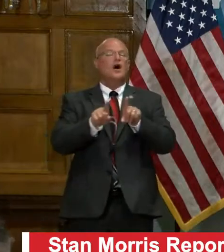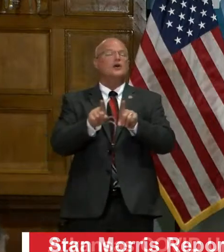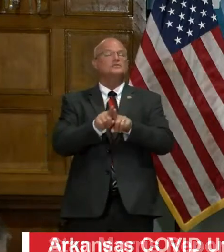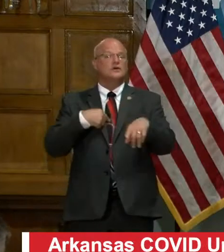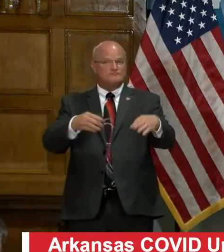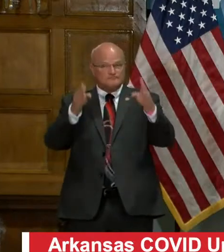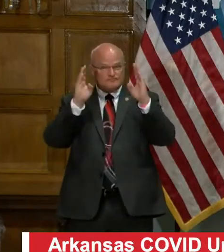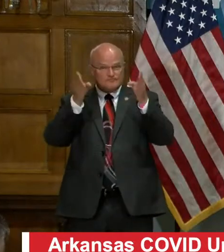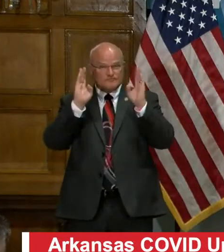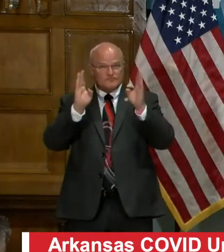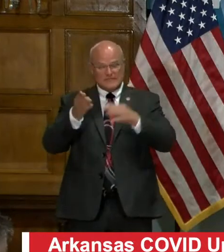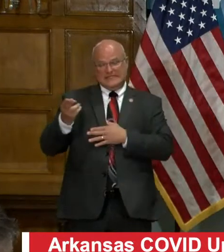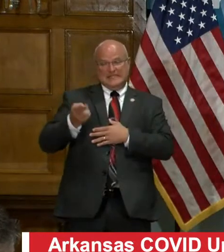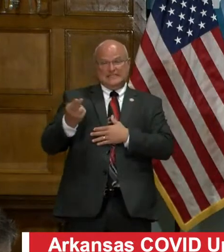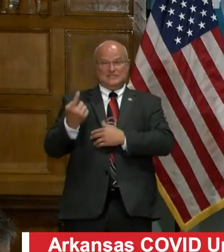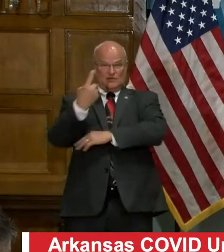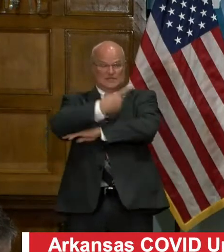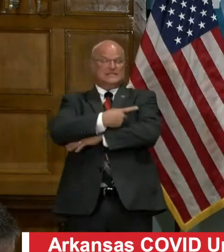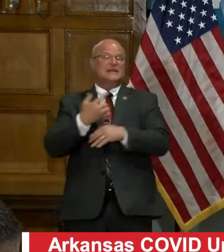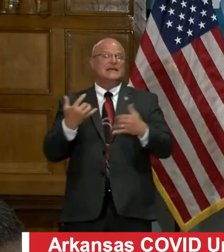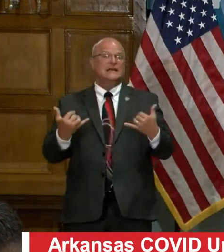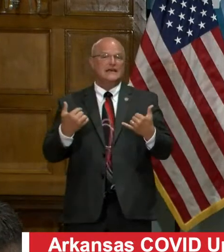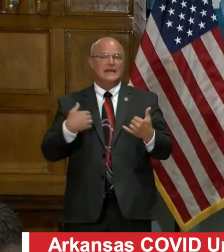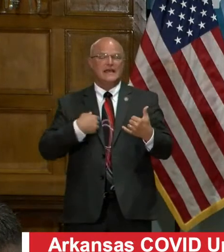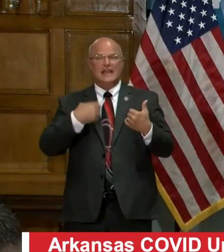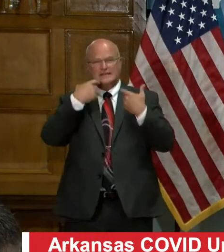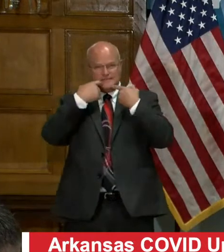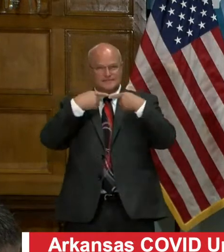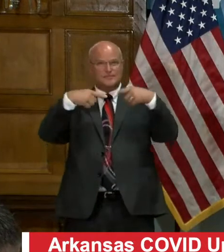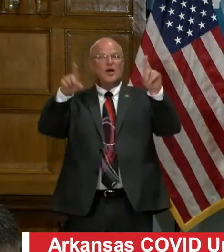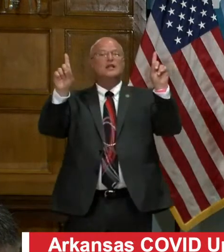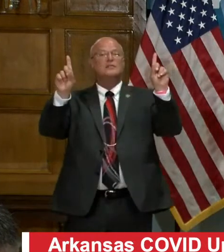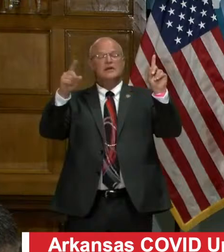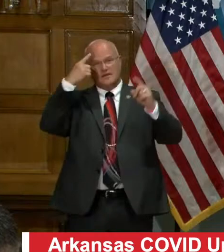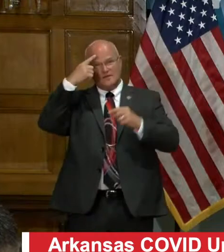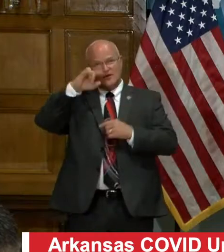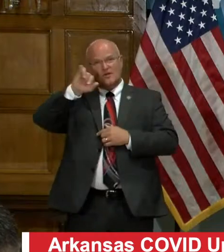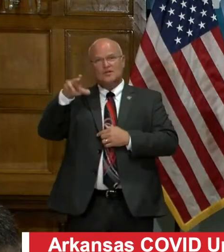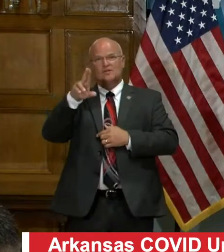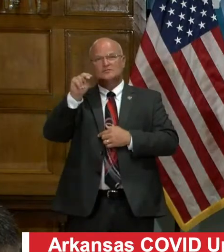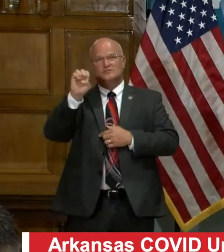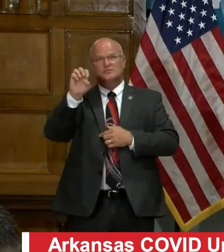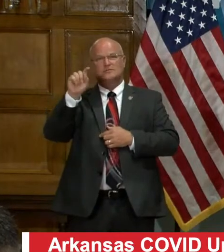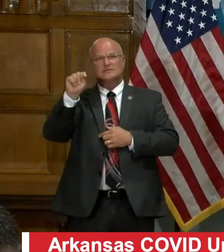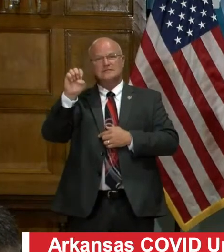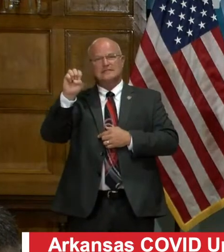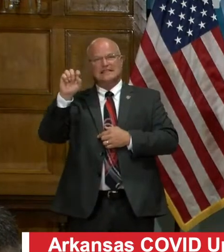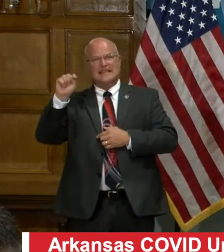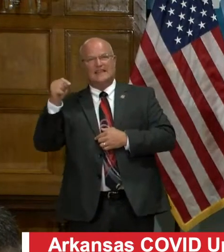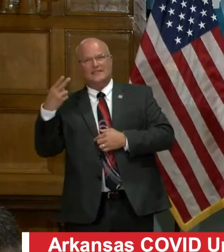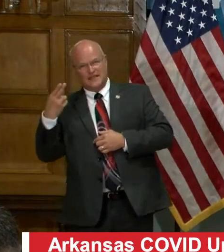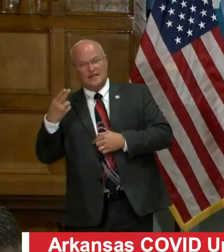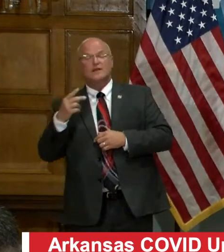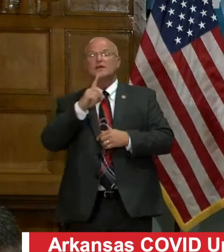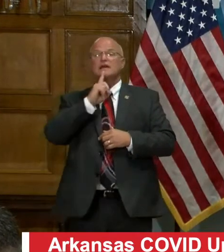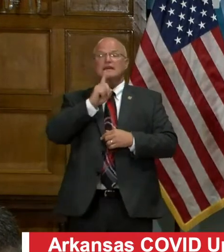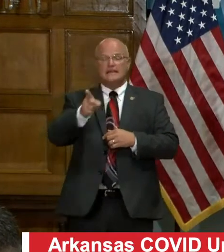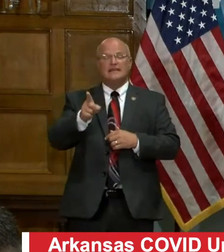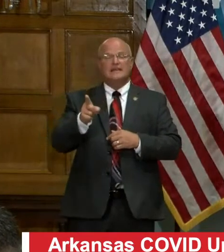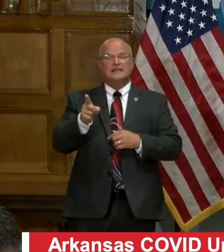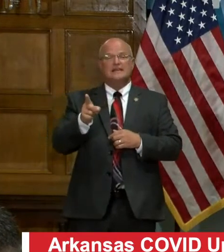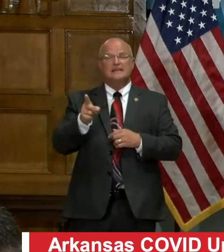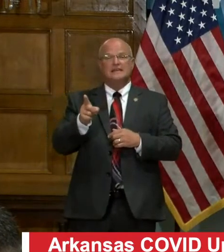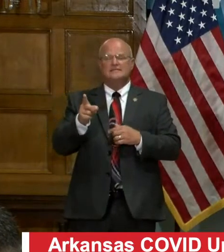draw attention to a historic day, and I've issued a proclamation for Juneteenth, which